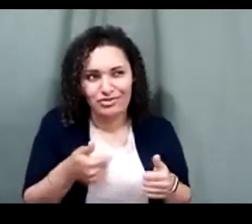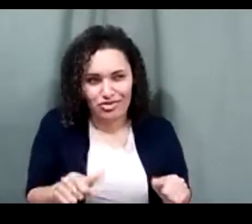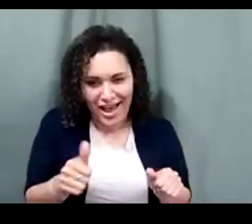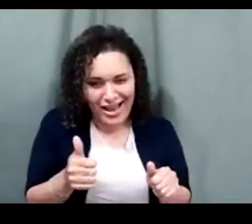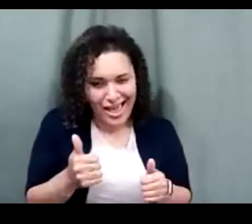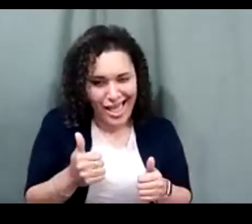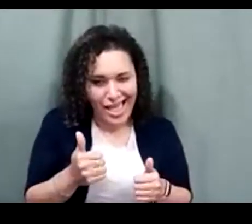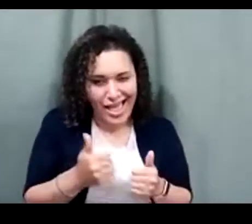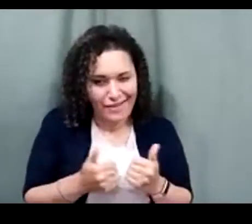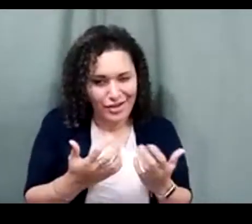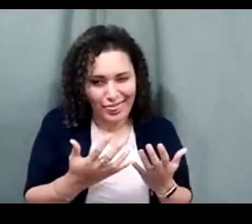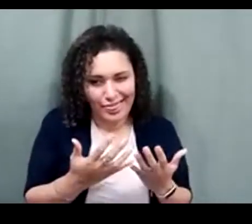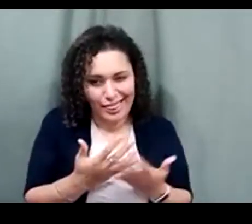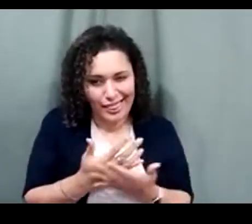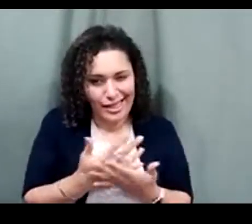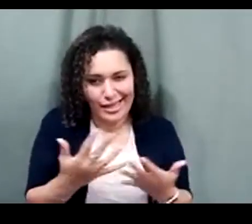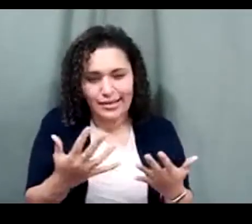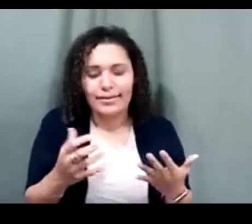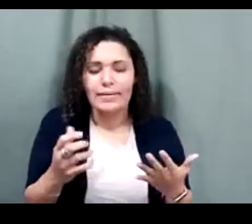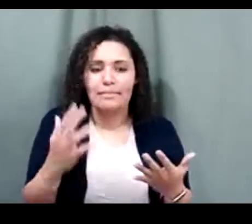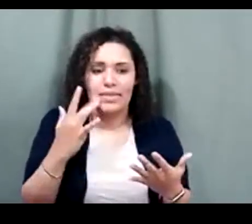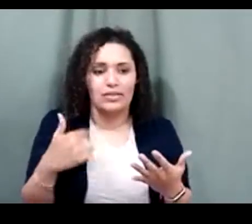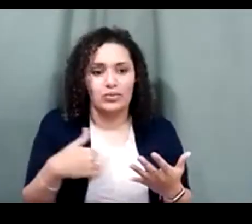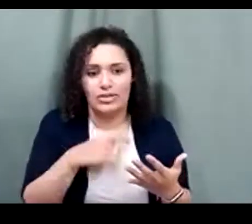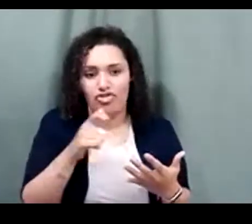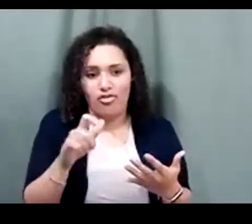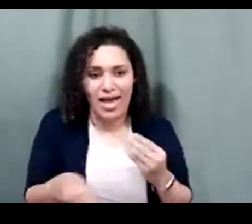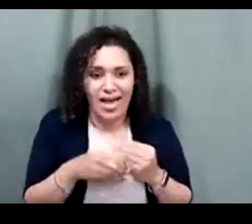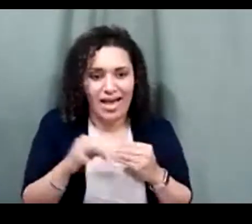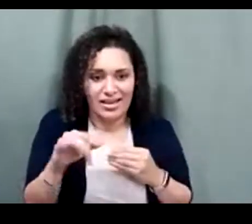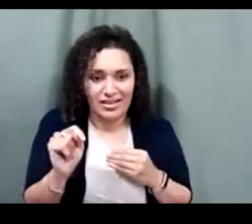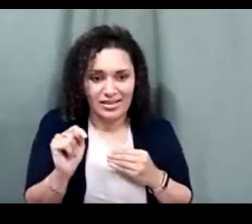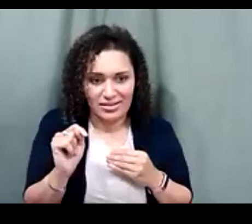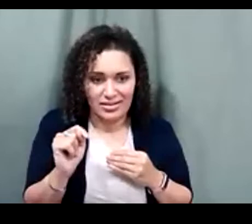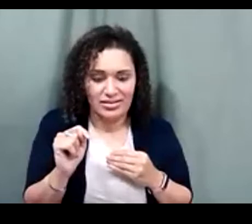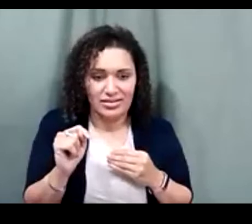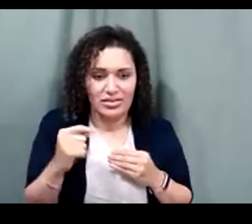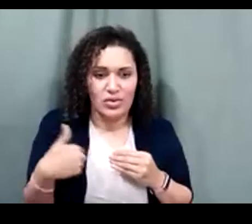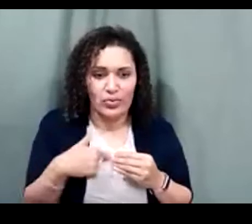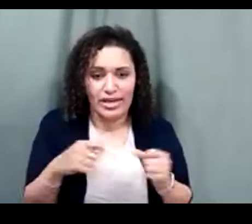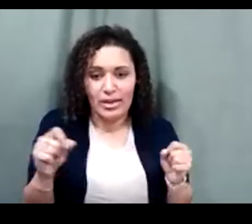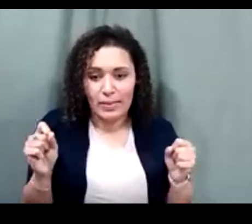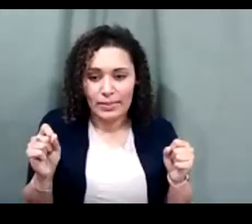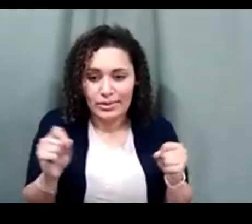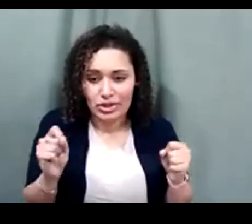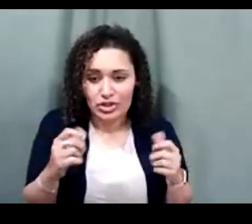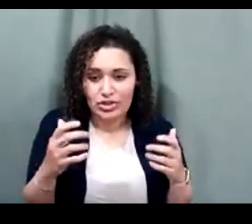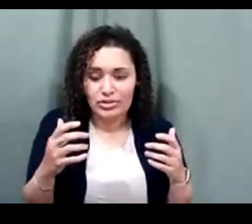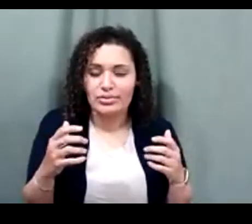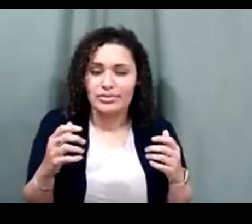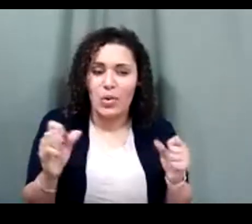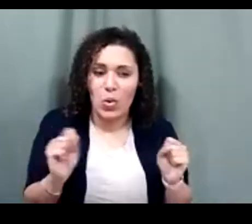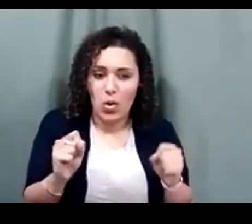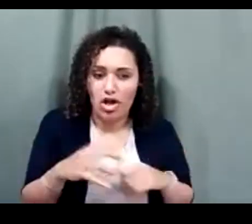of, because we don't add yeast, and because we chill the grapes before we process them in the first